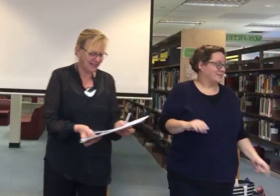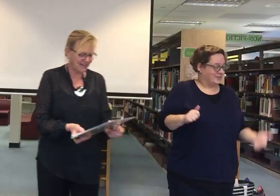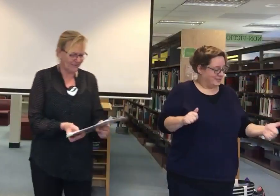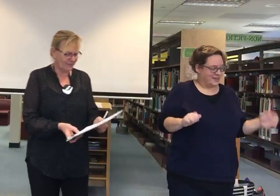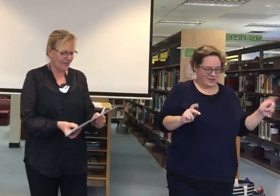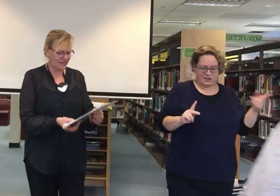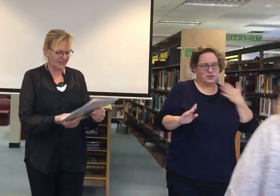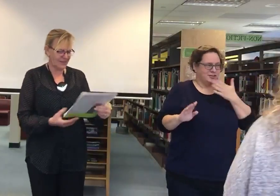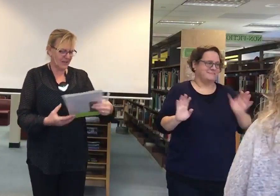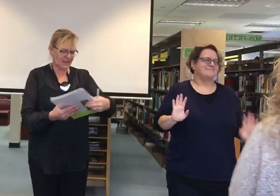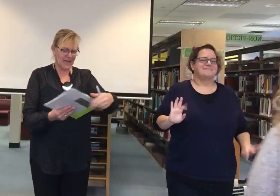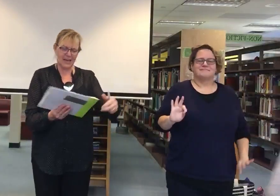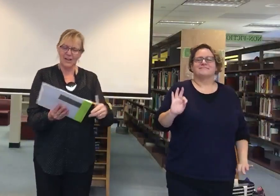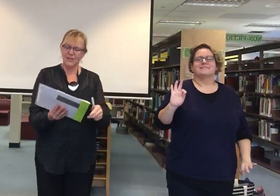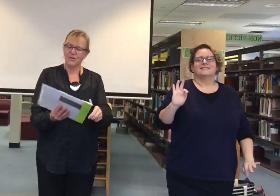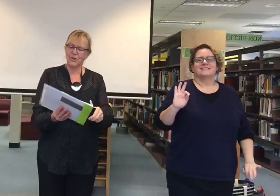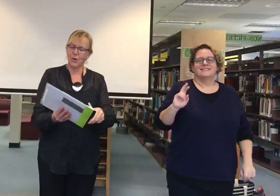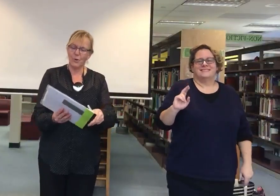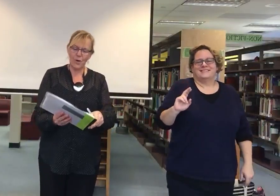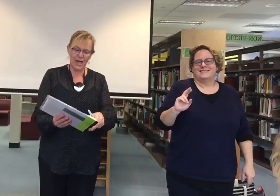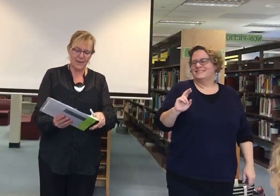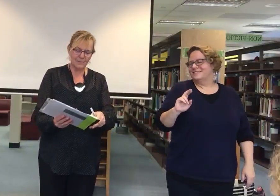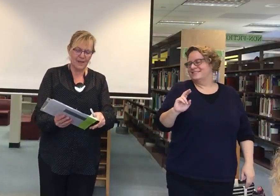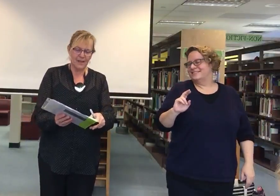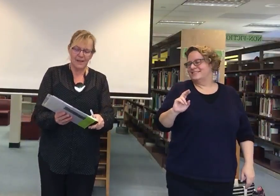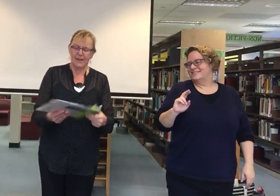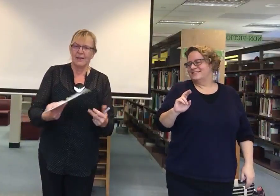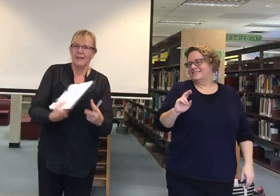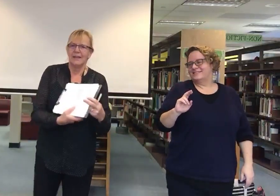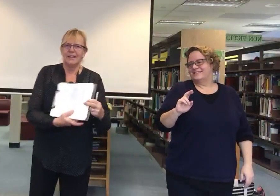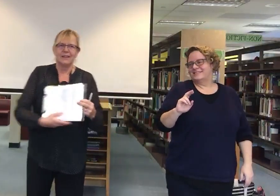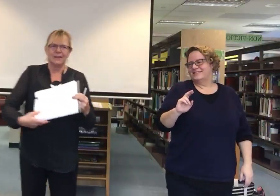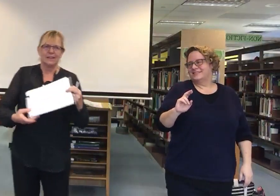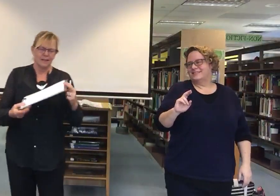You're okay? Okay, so